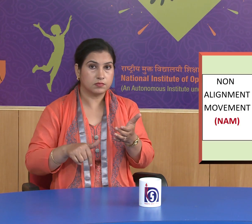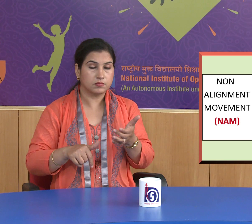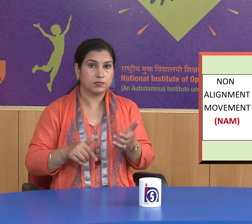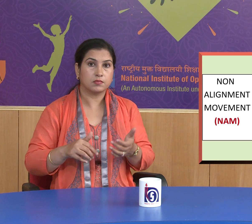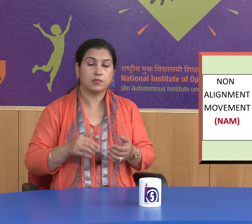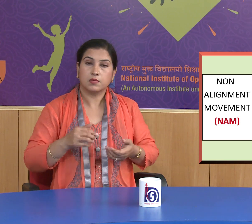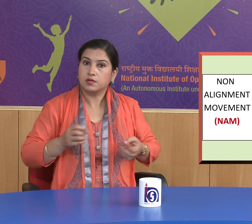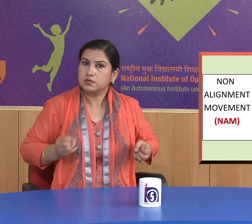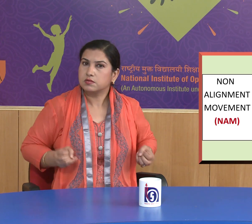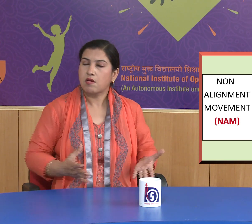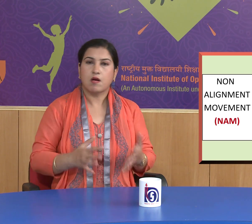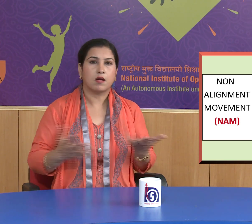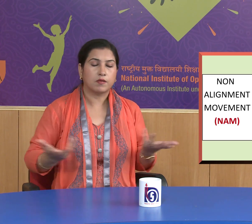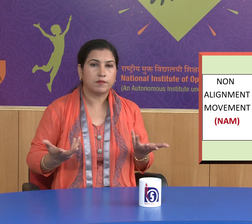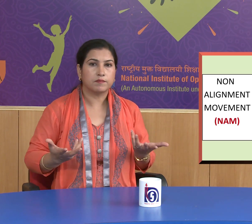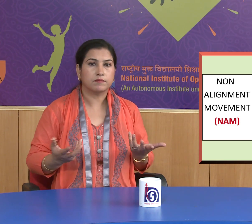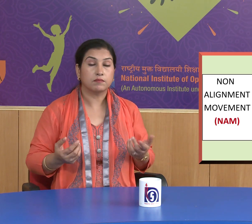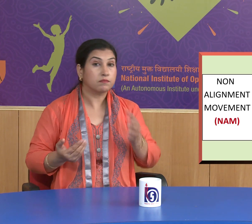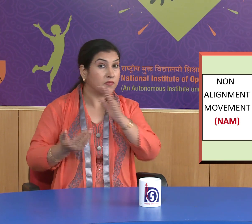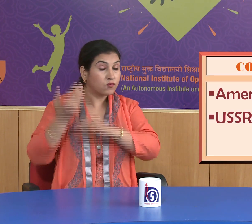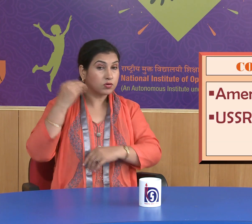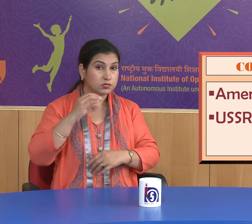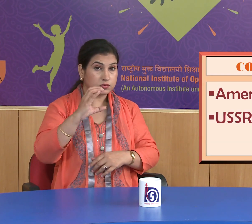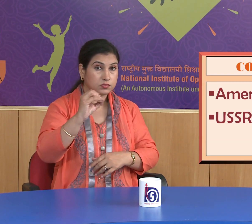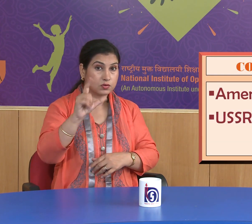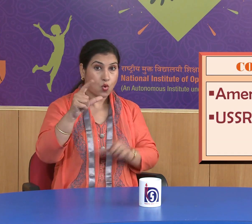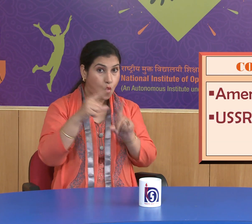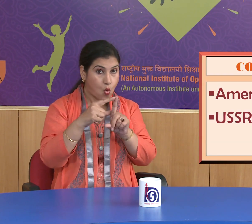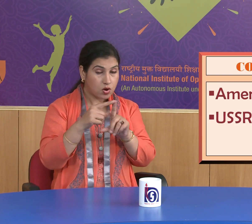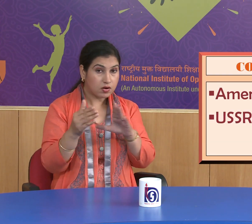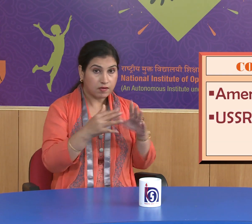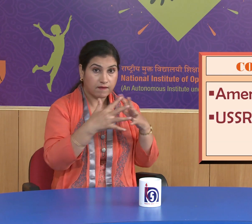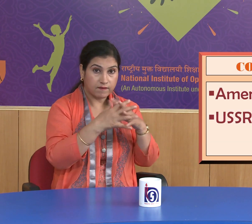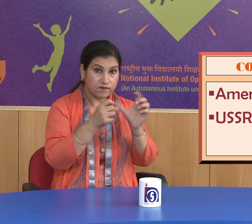non-alignment was born during the Cold War,